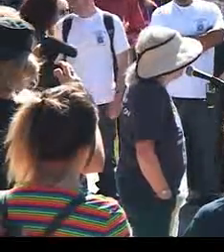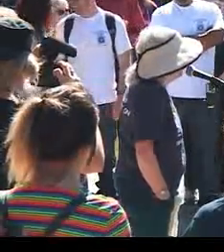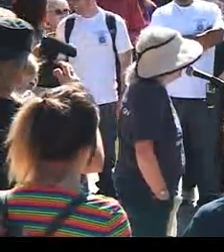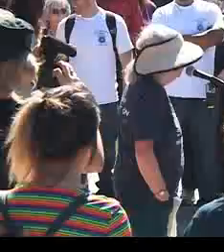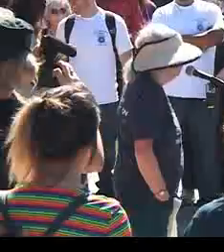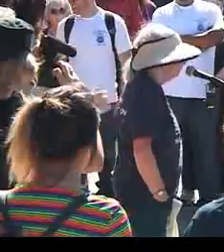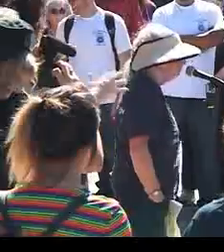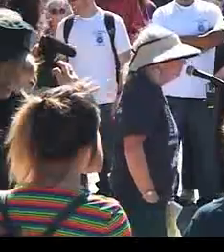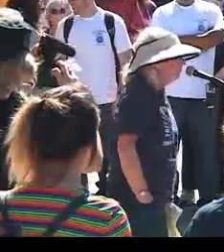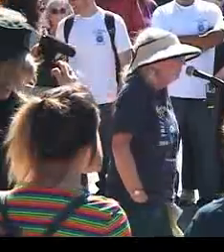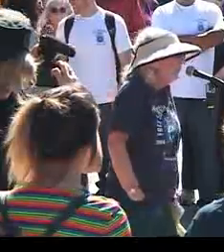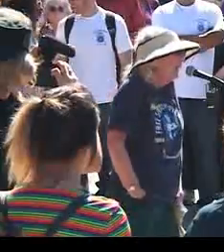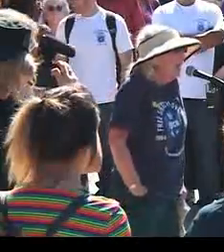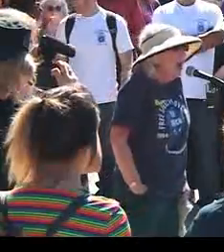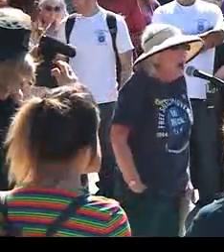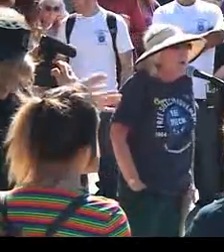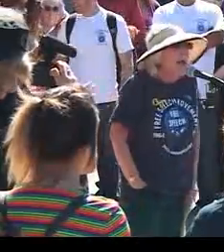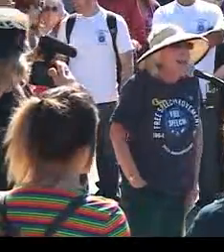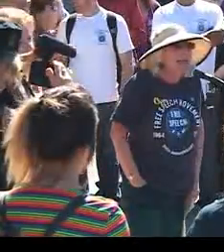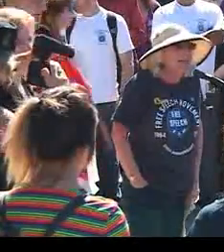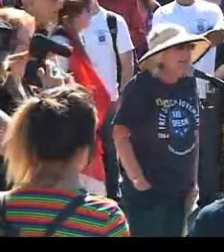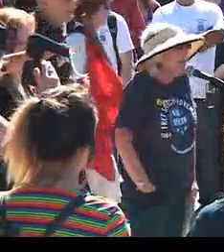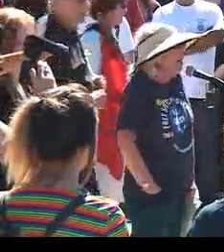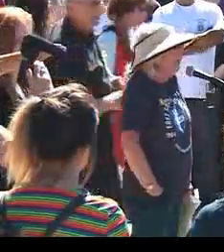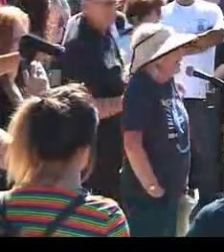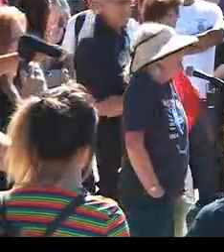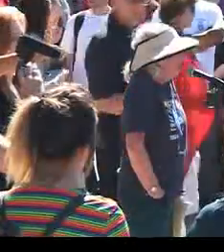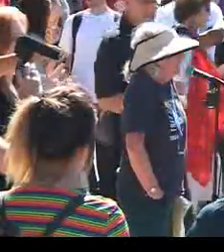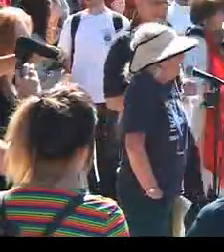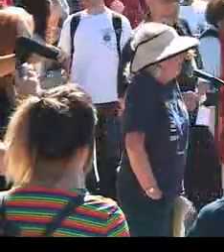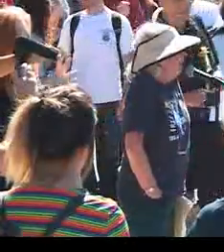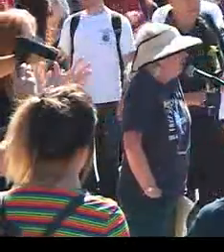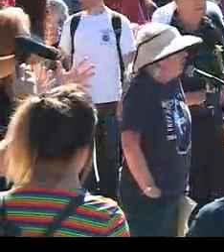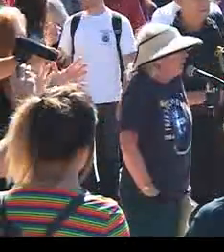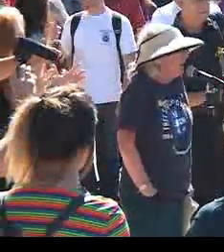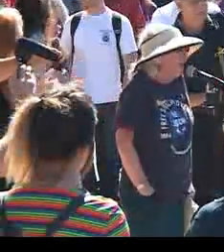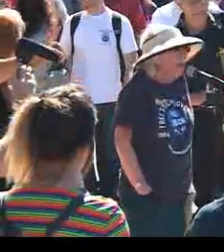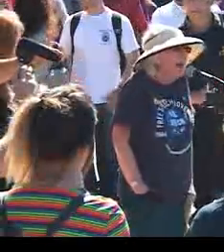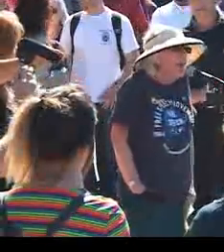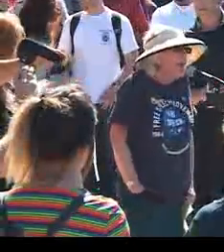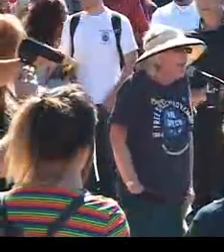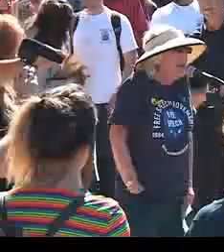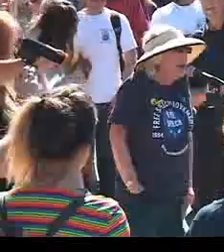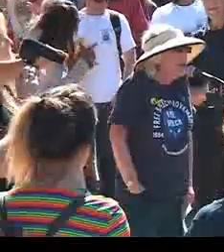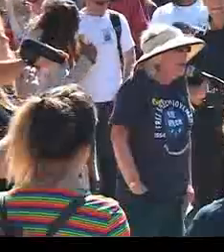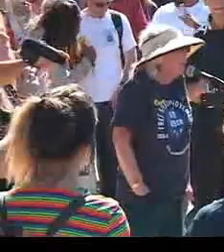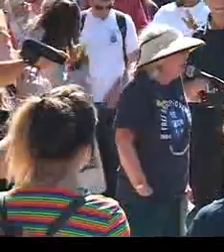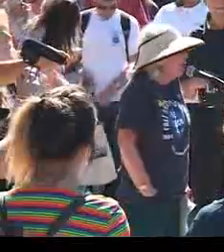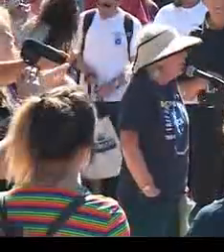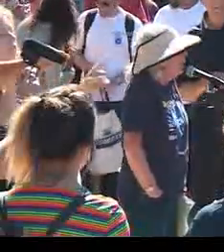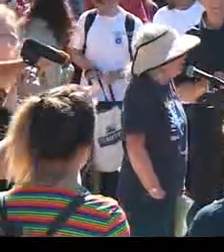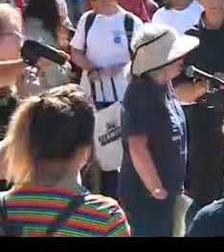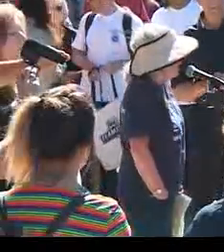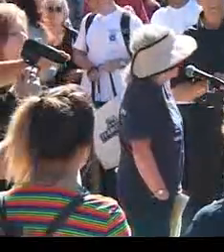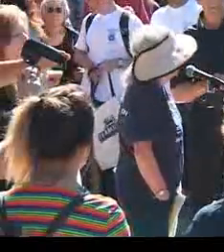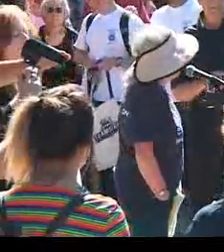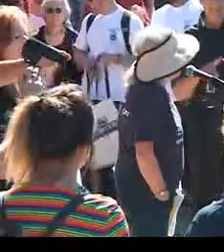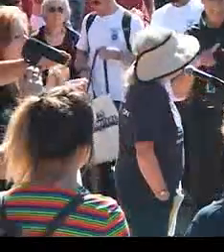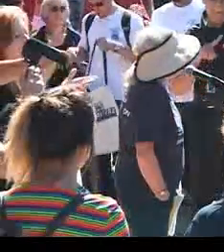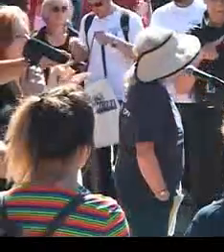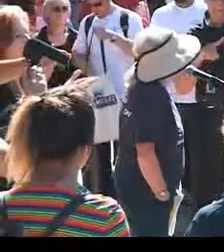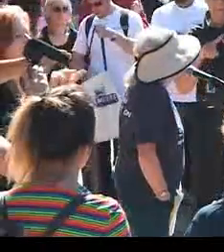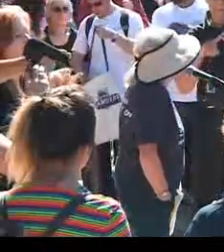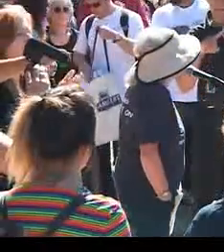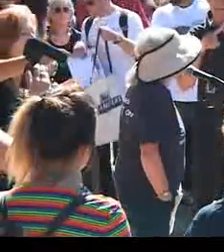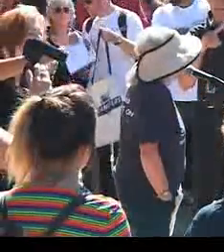of property. When they discovered it, because somebody from the Oakland Tribune